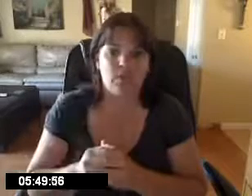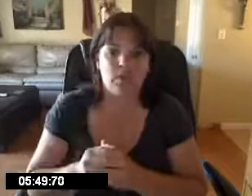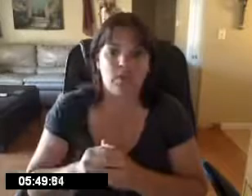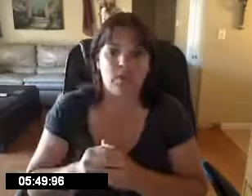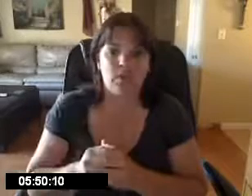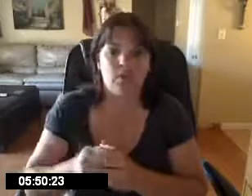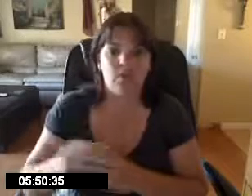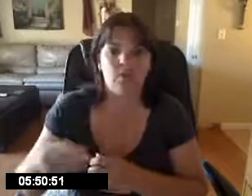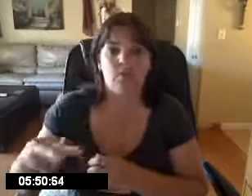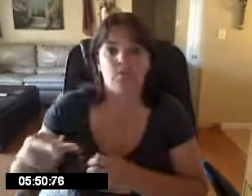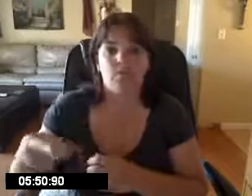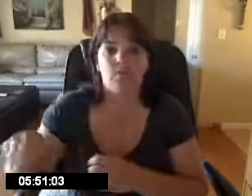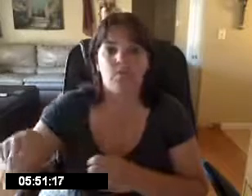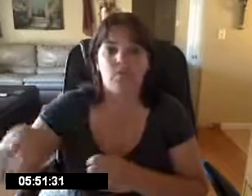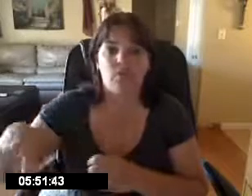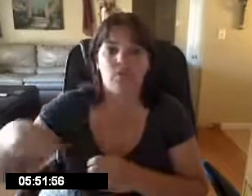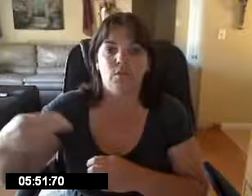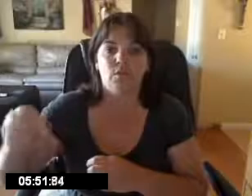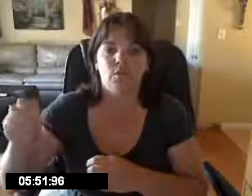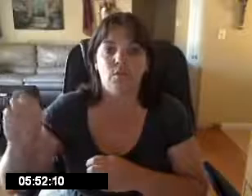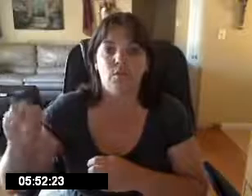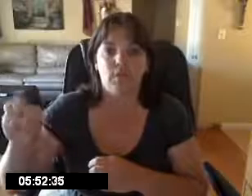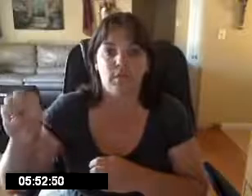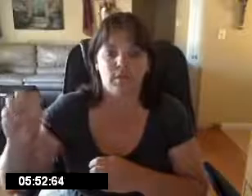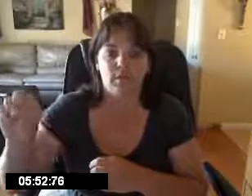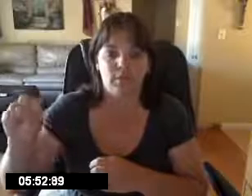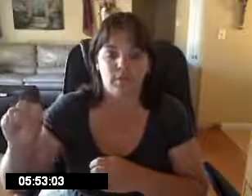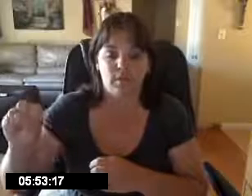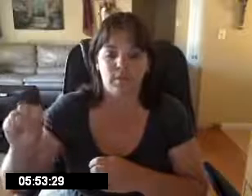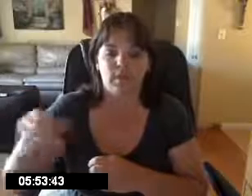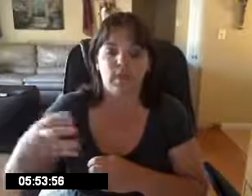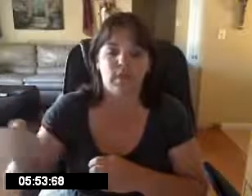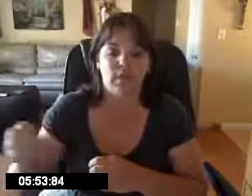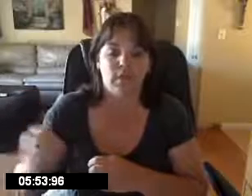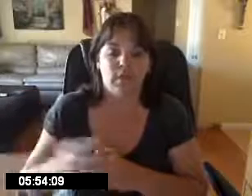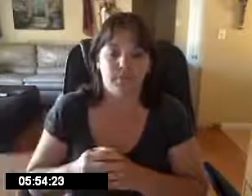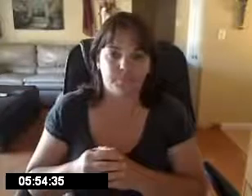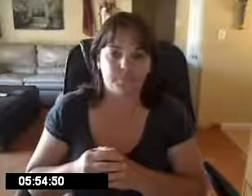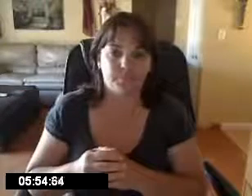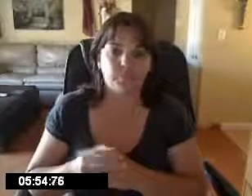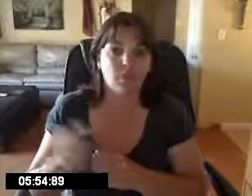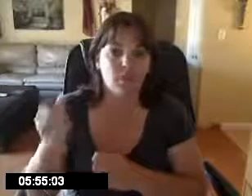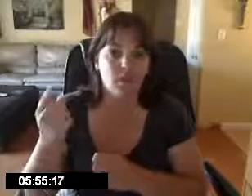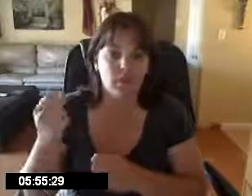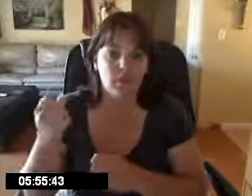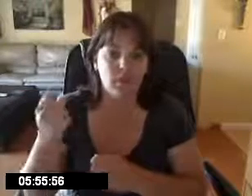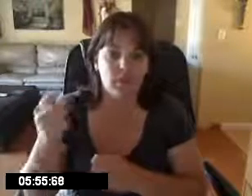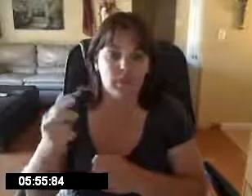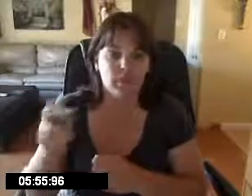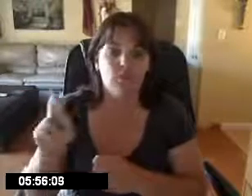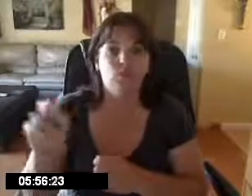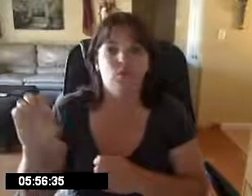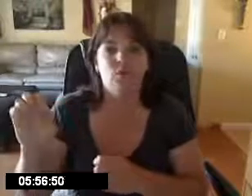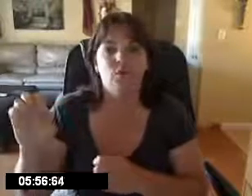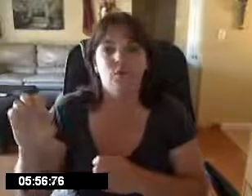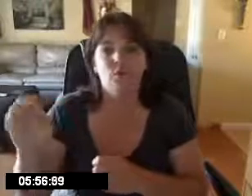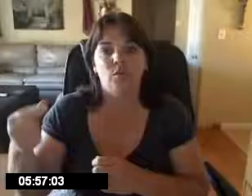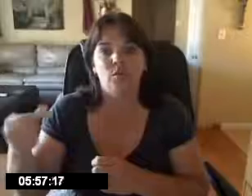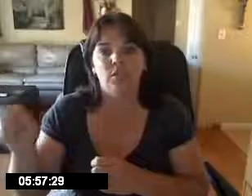of your lexicon. Comprehending the register. Some interpreters actually misunderstand and they think that